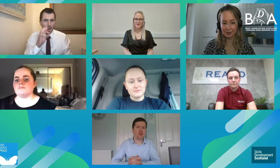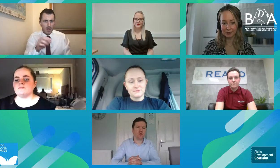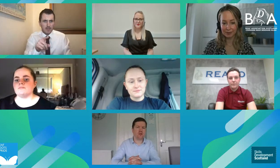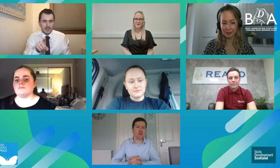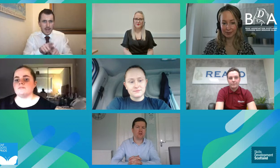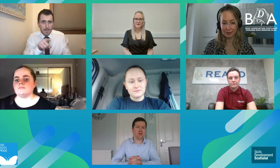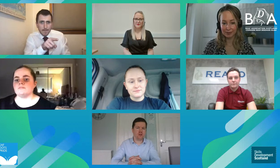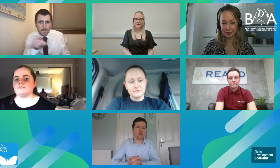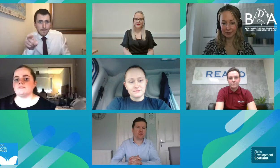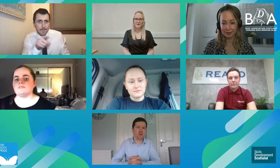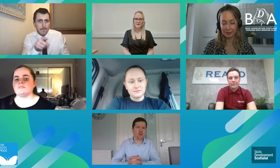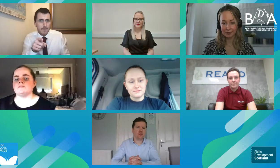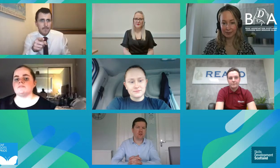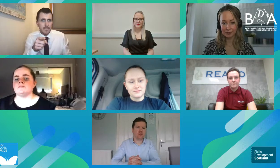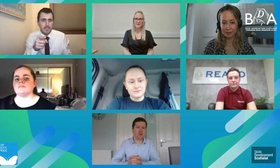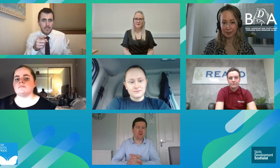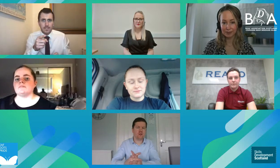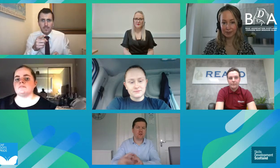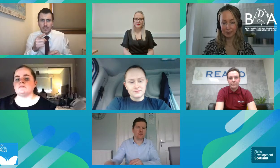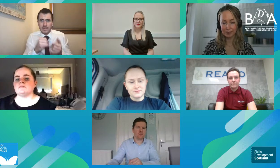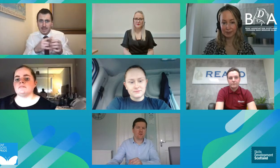procedures that must be followed.